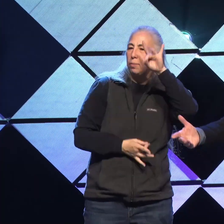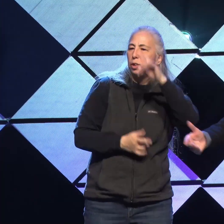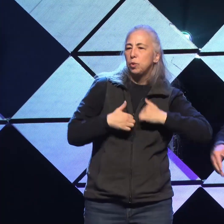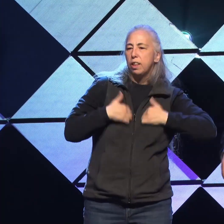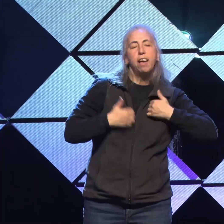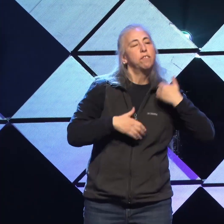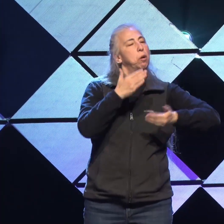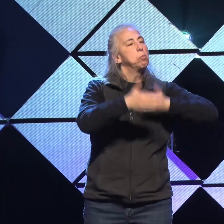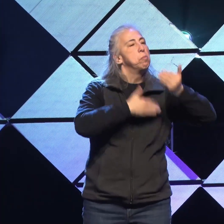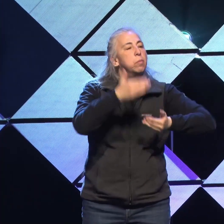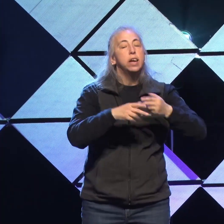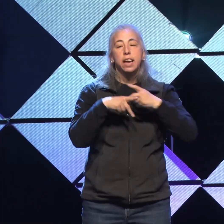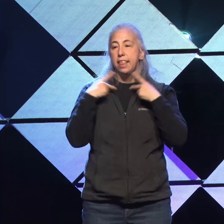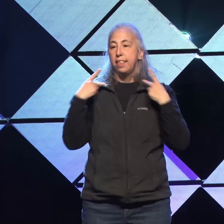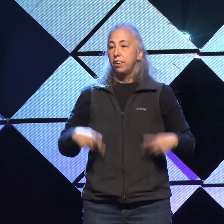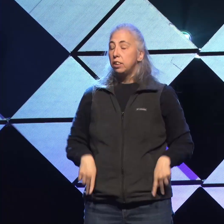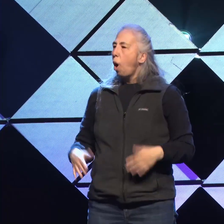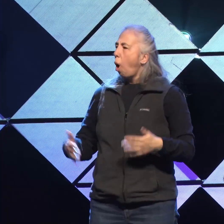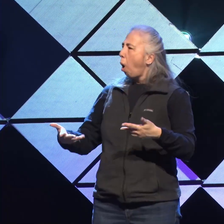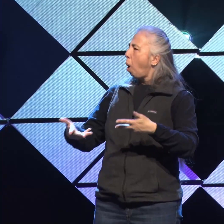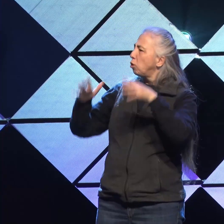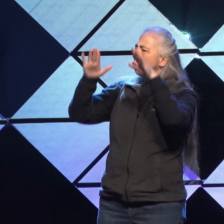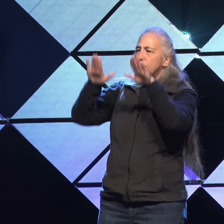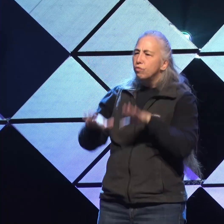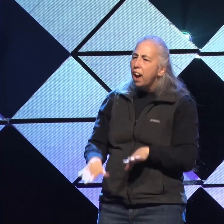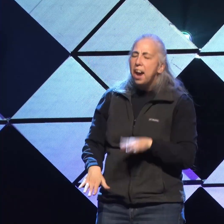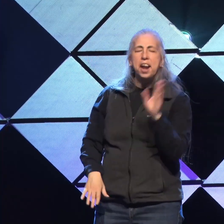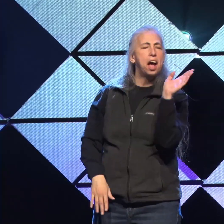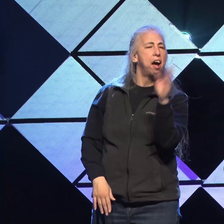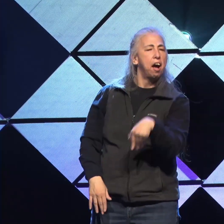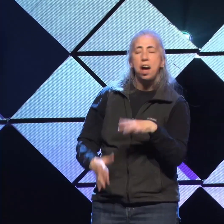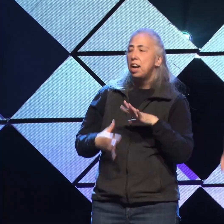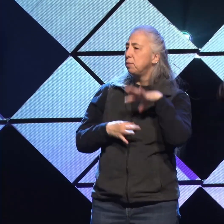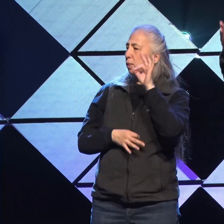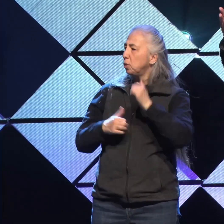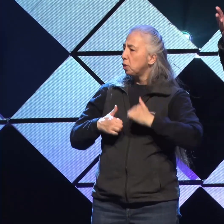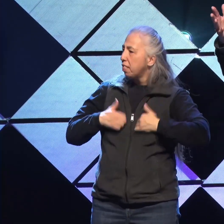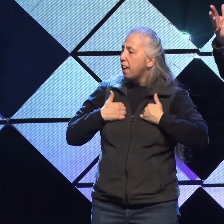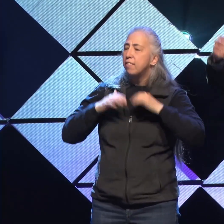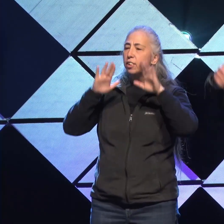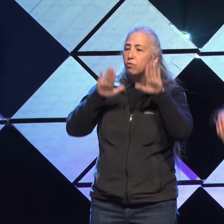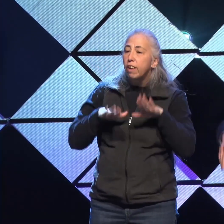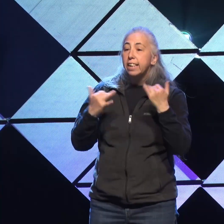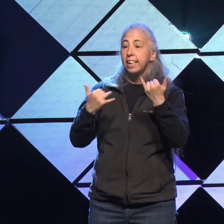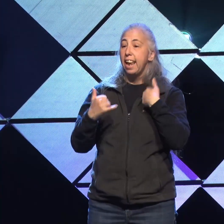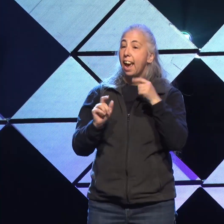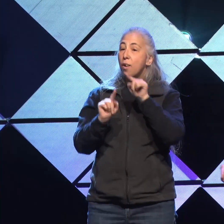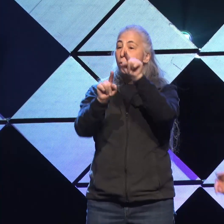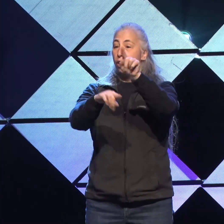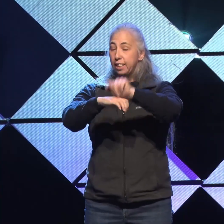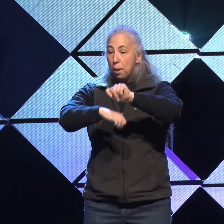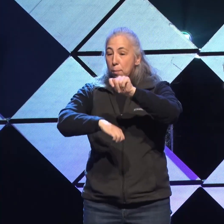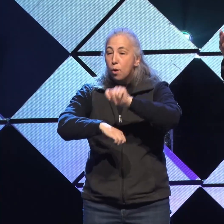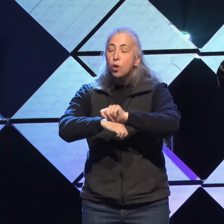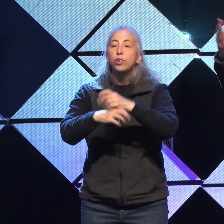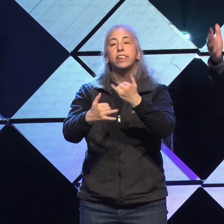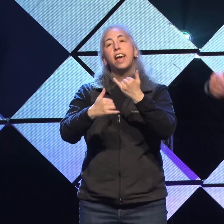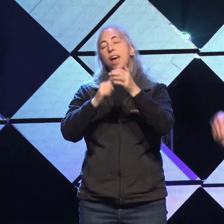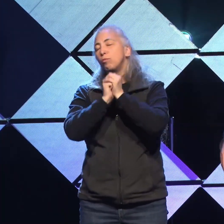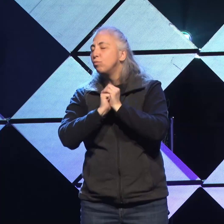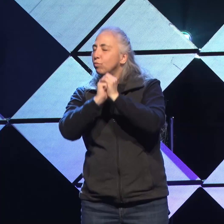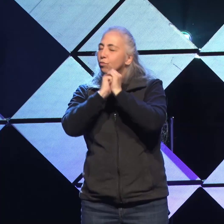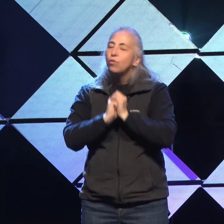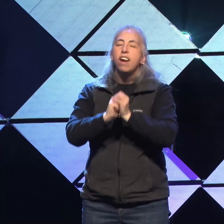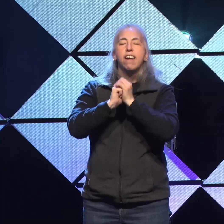said, great. You kidding me? My spiritual life is great. I went to temple today. Man, I went to temple. I'm praying.